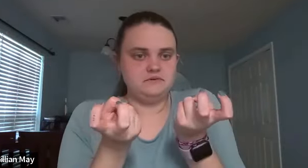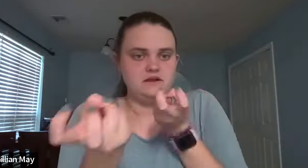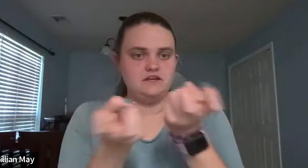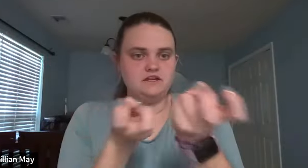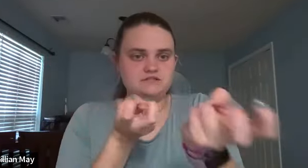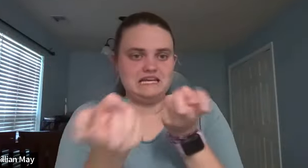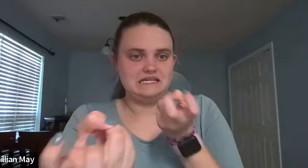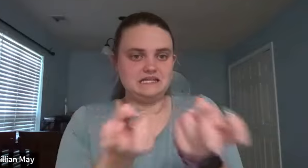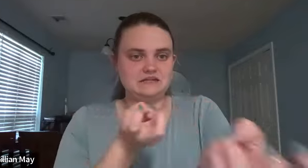and then you go skating.